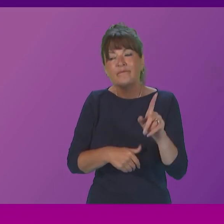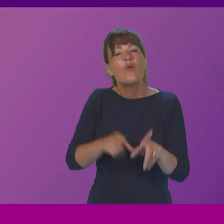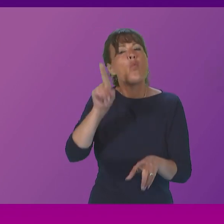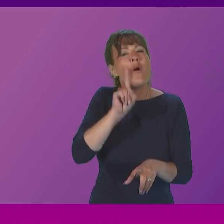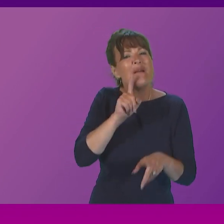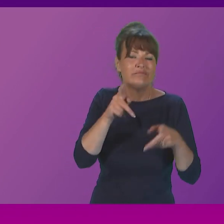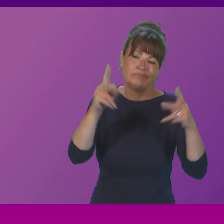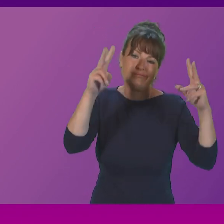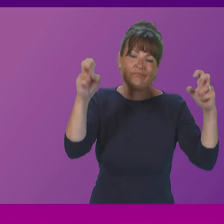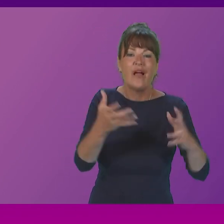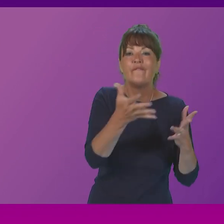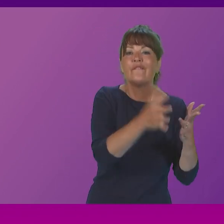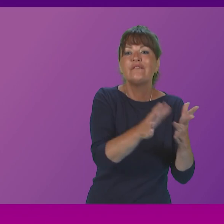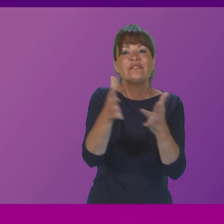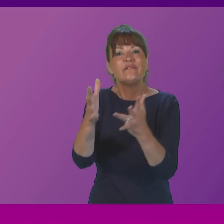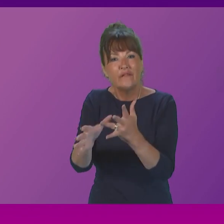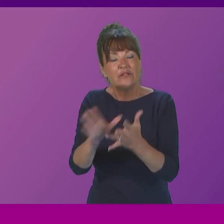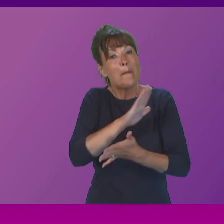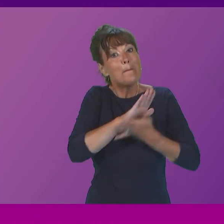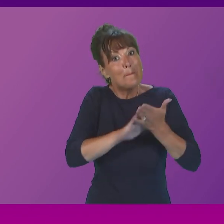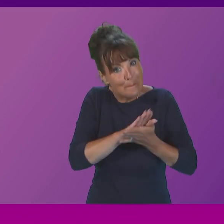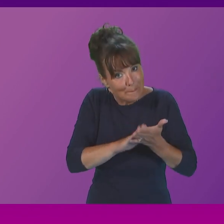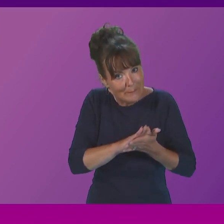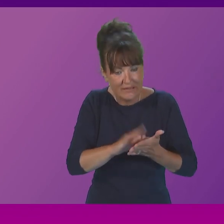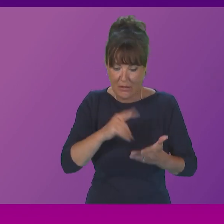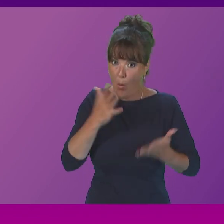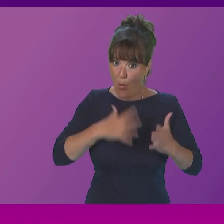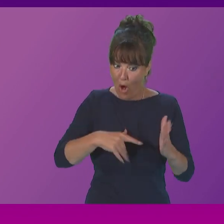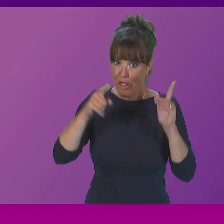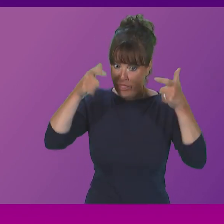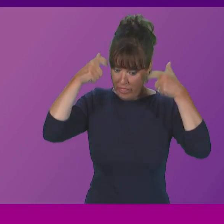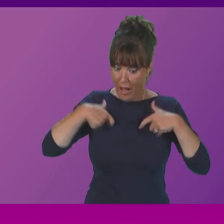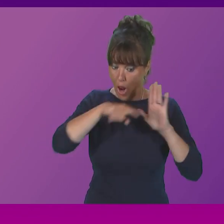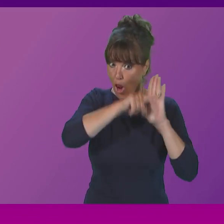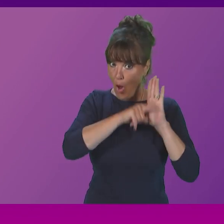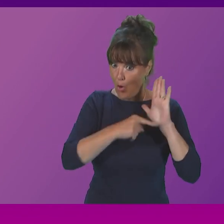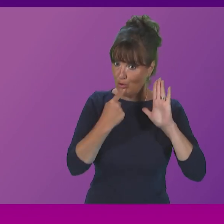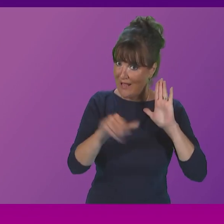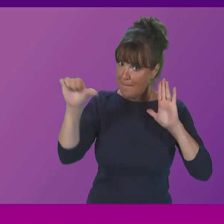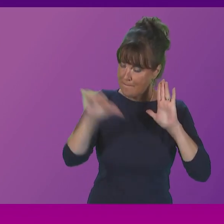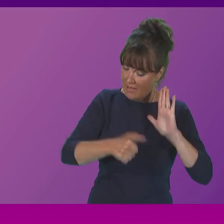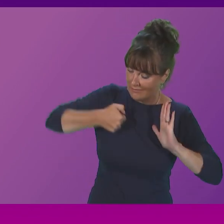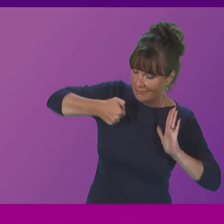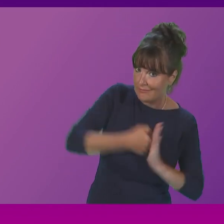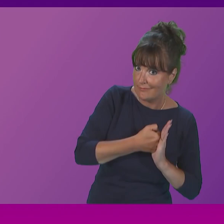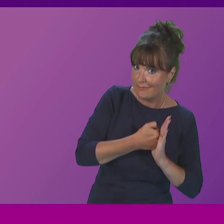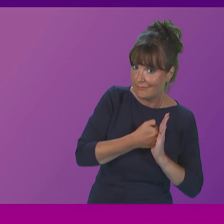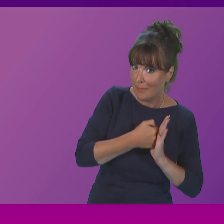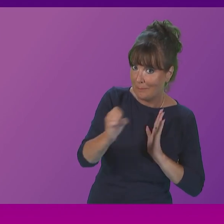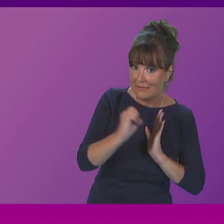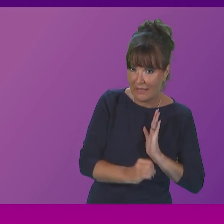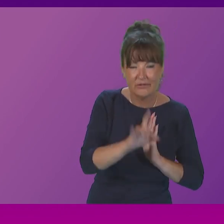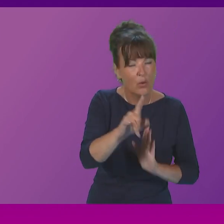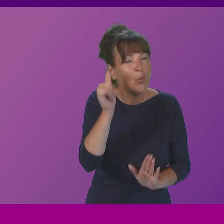is primarily about legislated candidate quotas. And the reason it's about legislated candidate quotas is because we know that voluntary